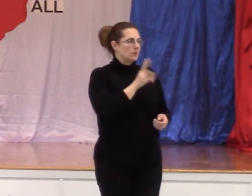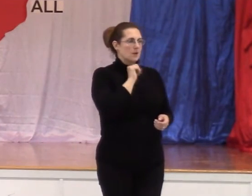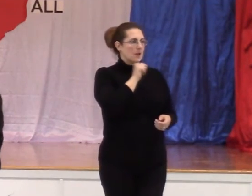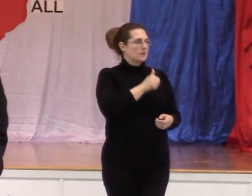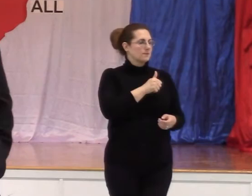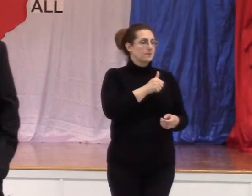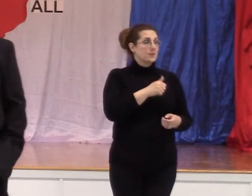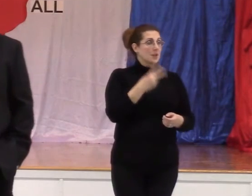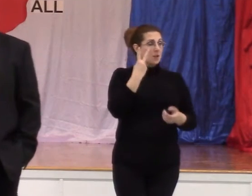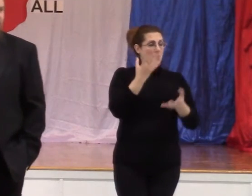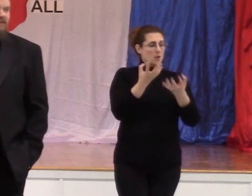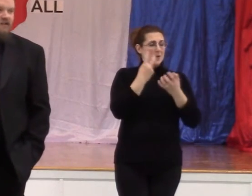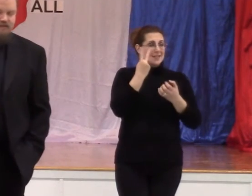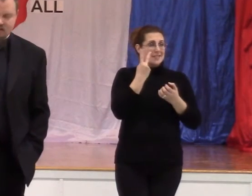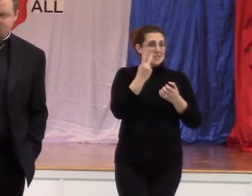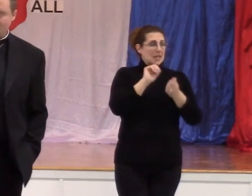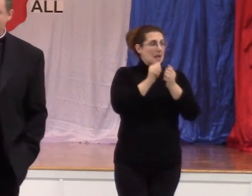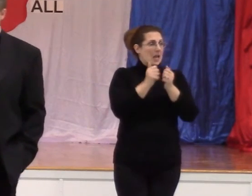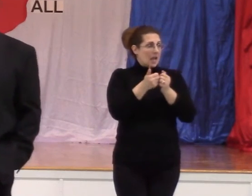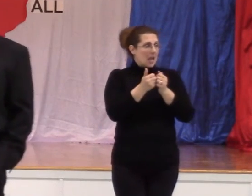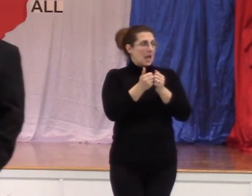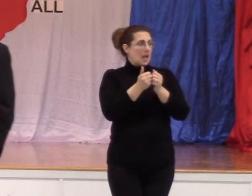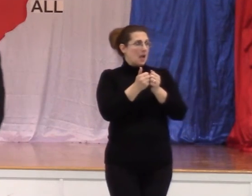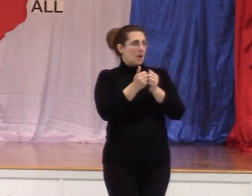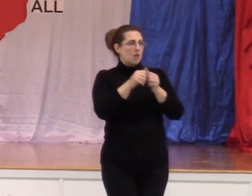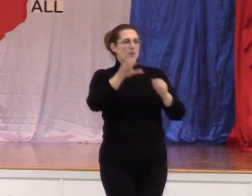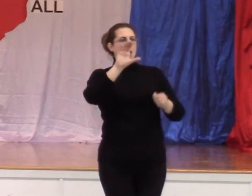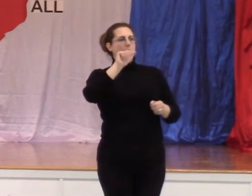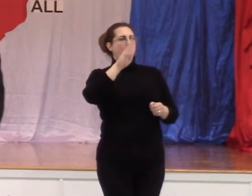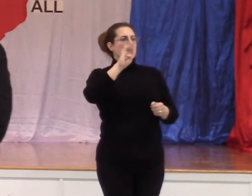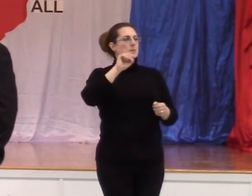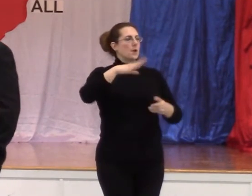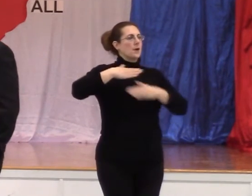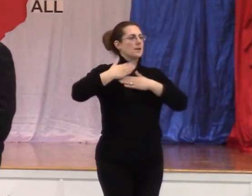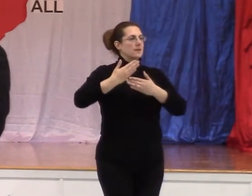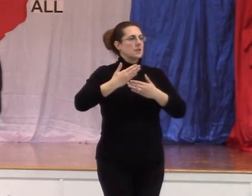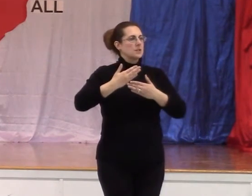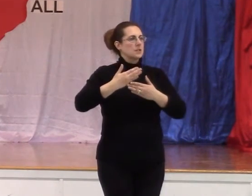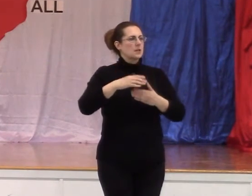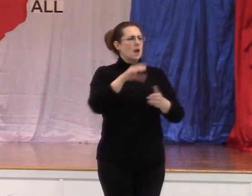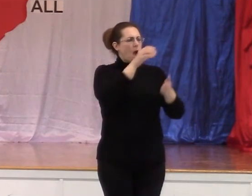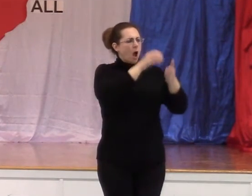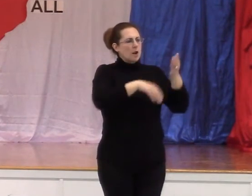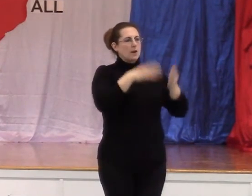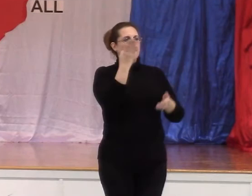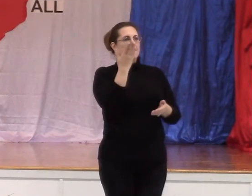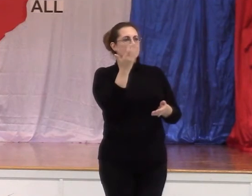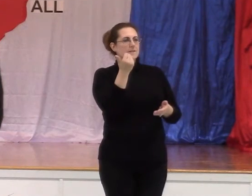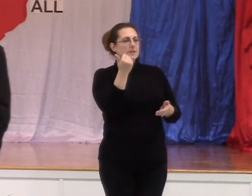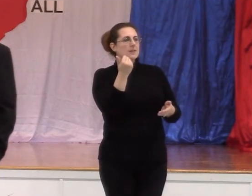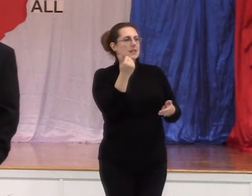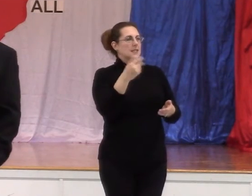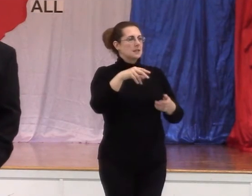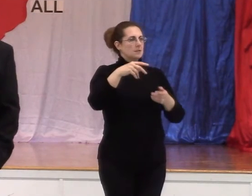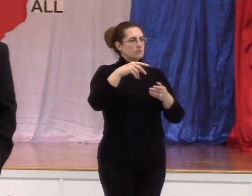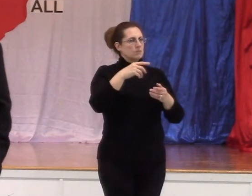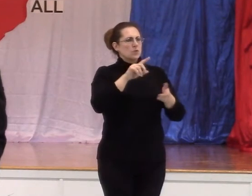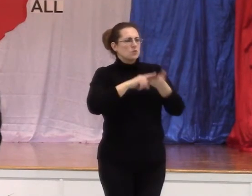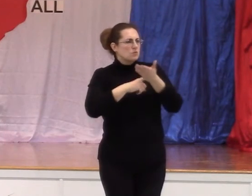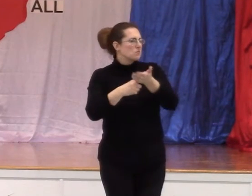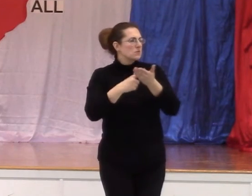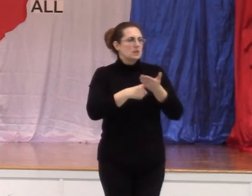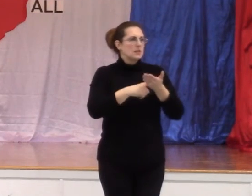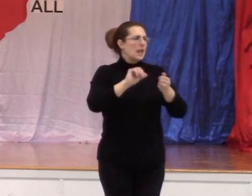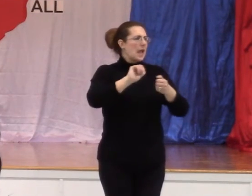If you want to look at how the Augsburg Confession treats us, all these different things, Article 15 deals a lot with how we conserve